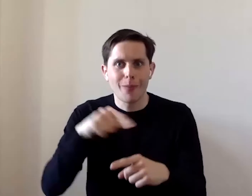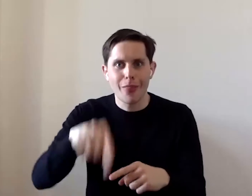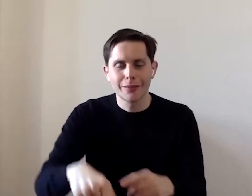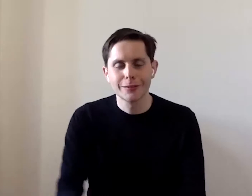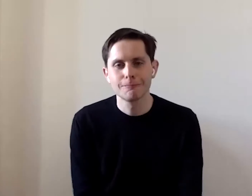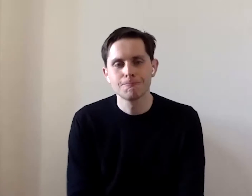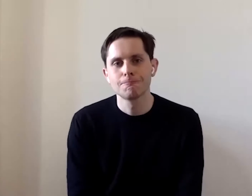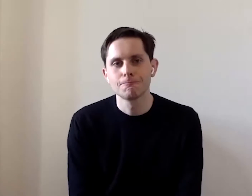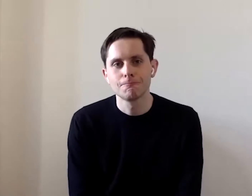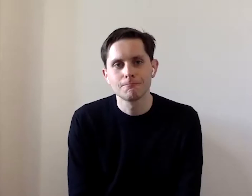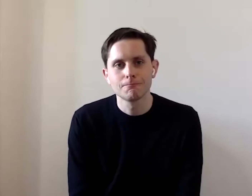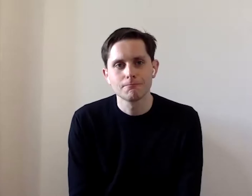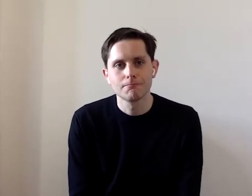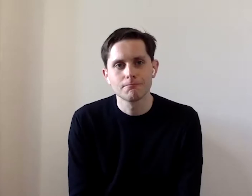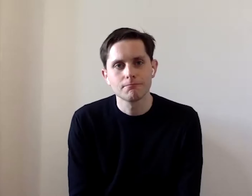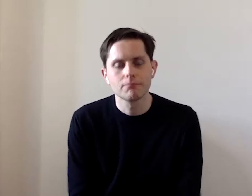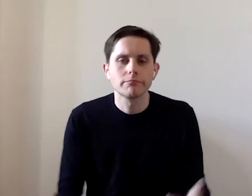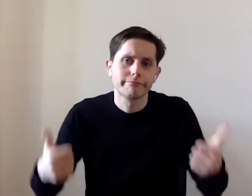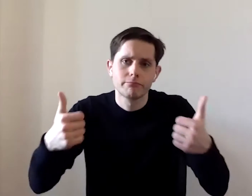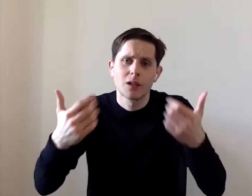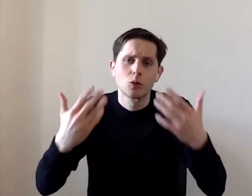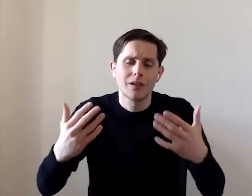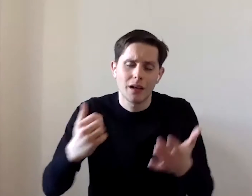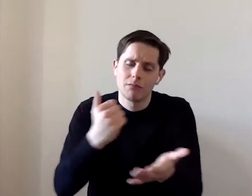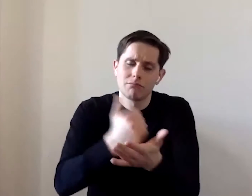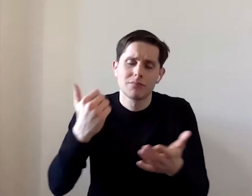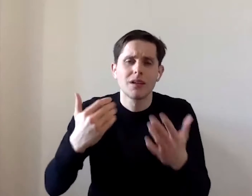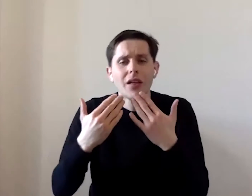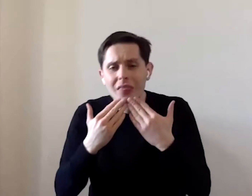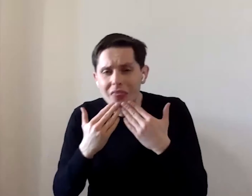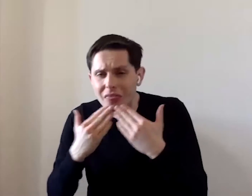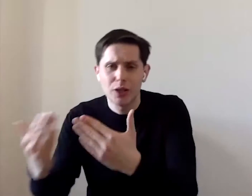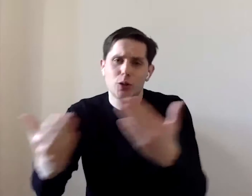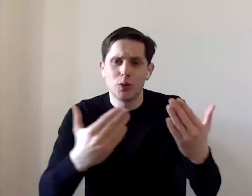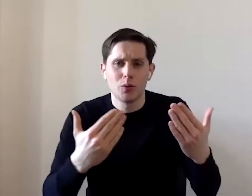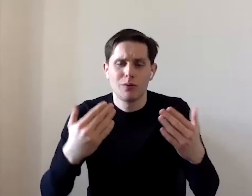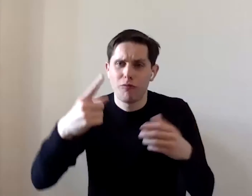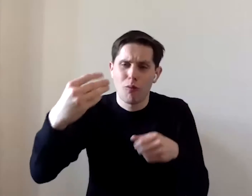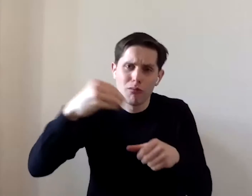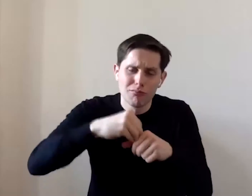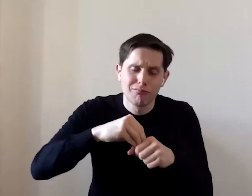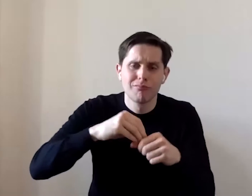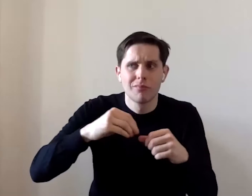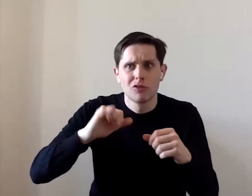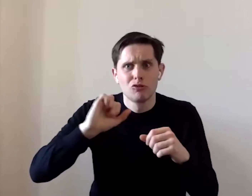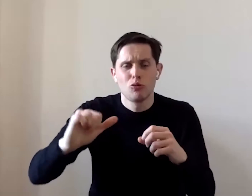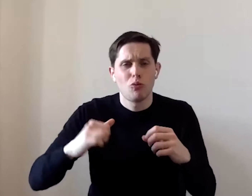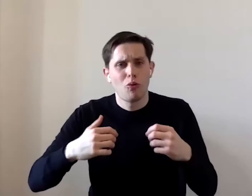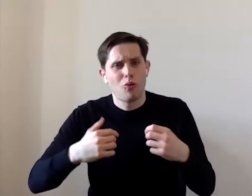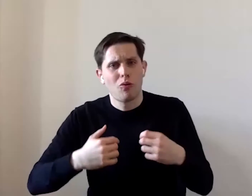it in the text of the company in this podcast. It's been absolutely brilliant